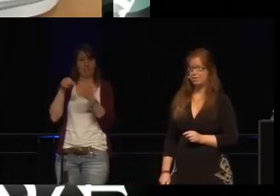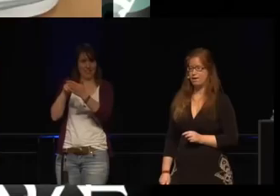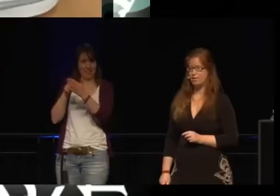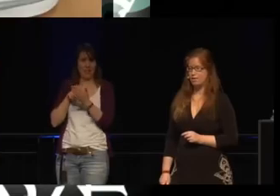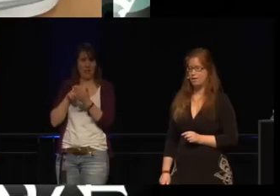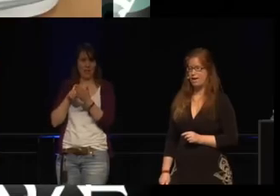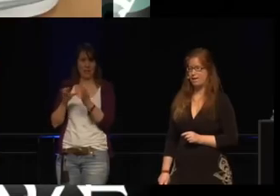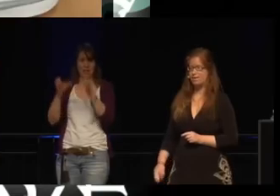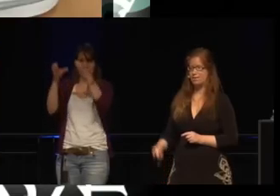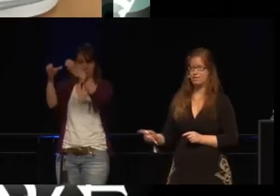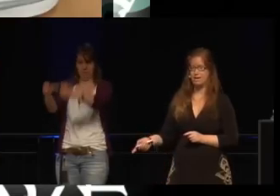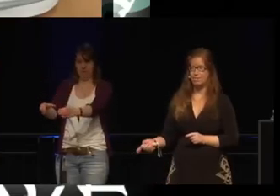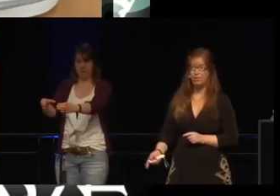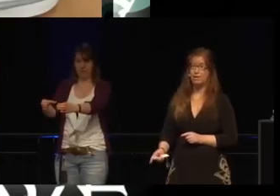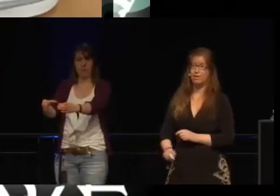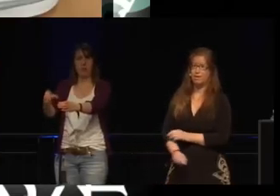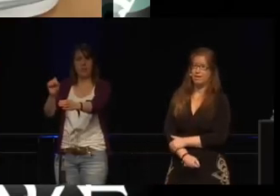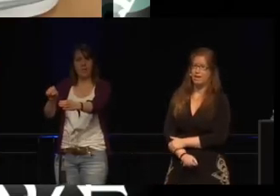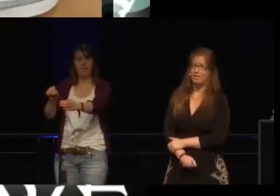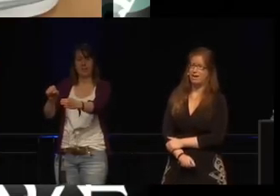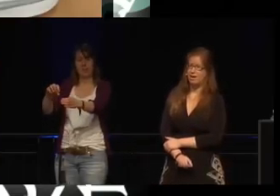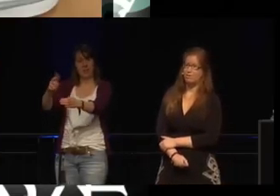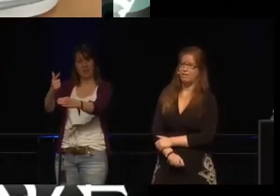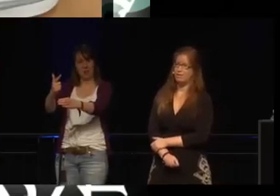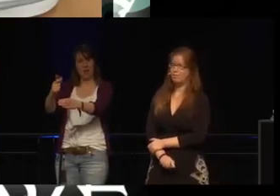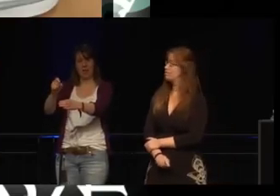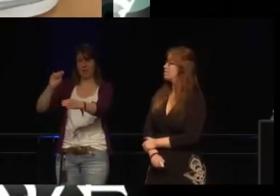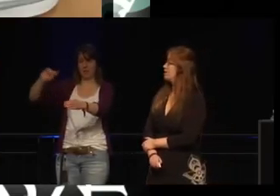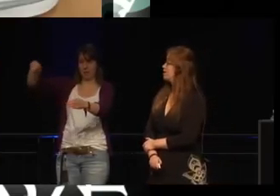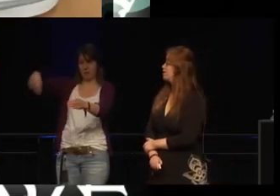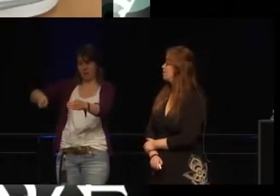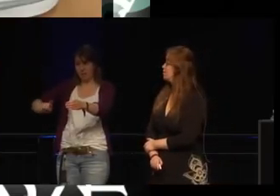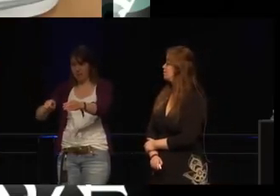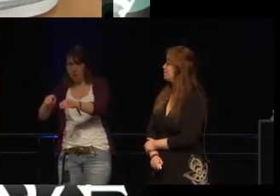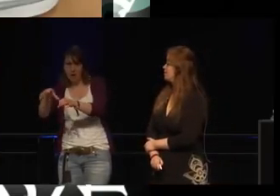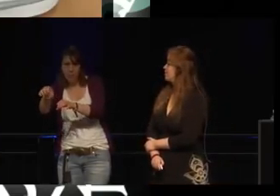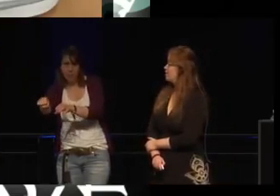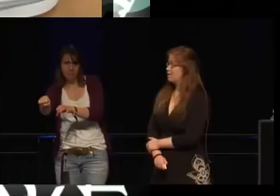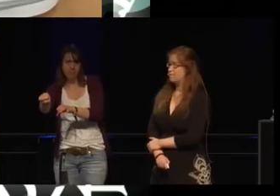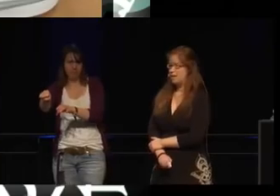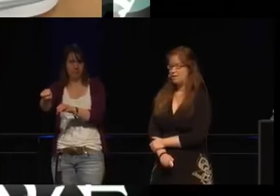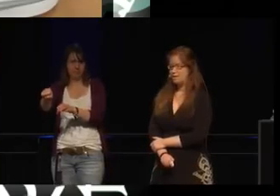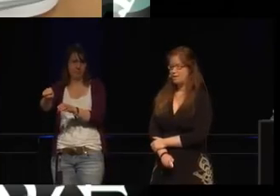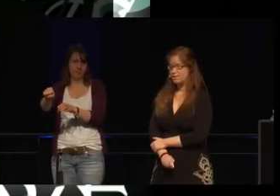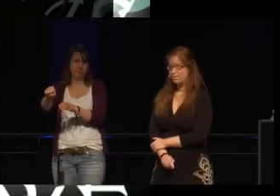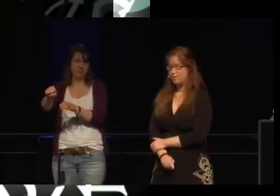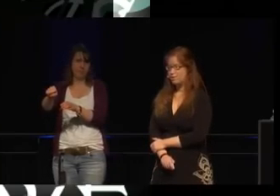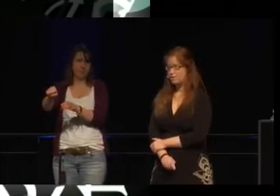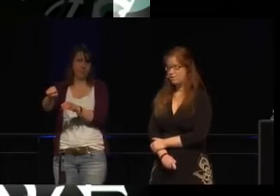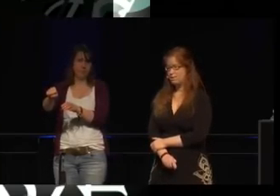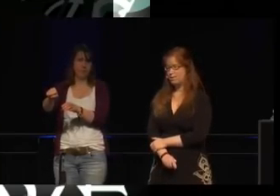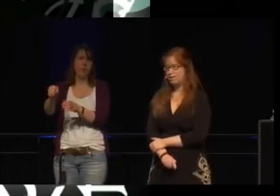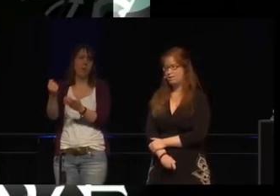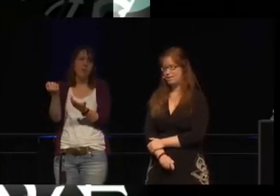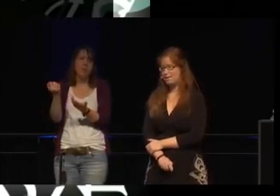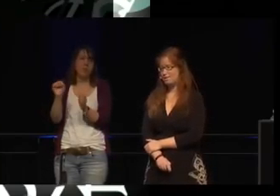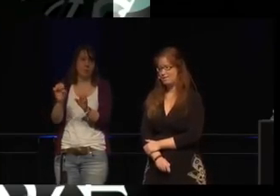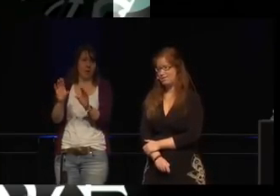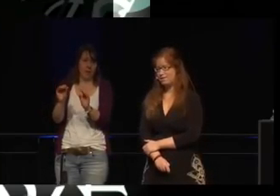there was a security hole found by some Vienna security specialists from SecConsult.